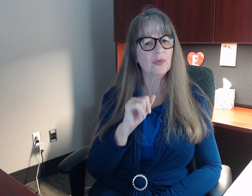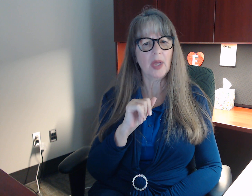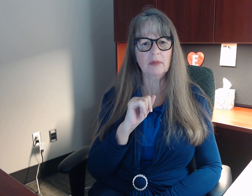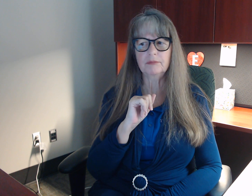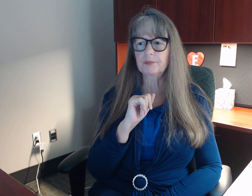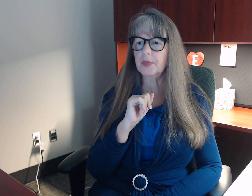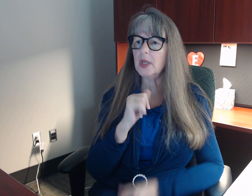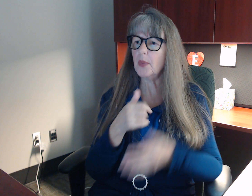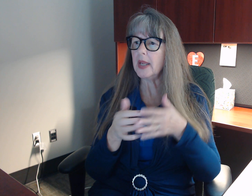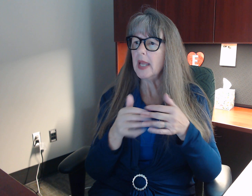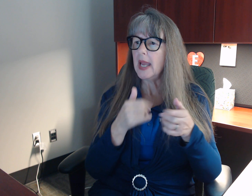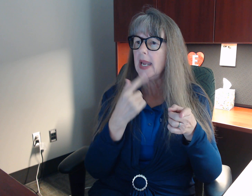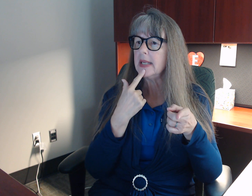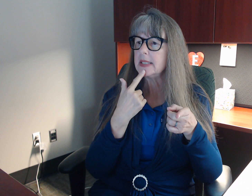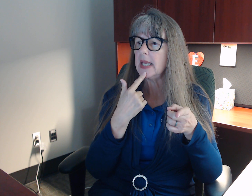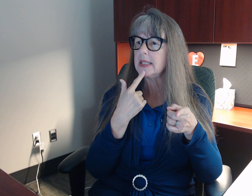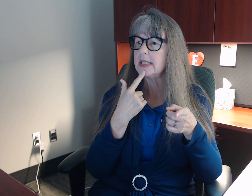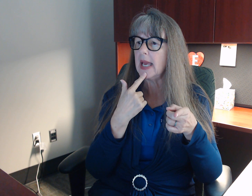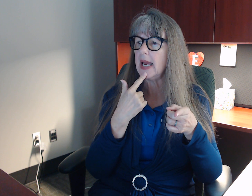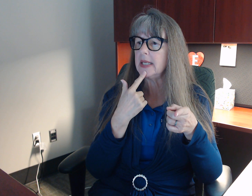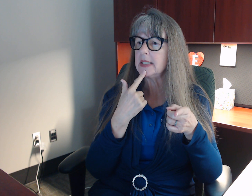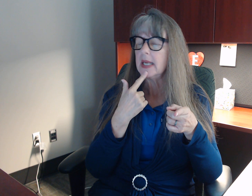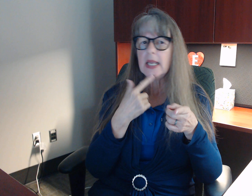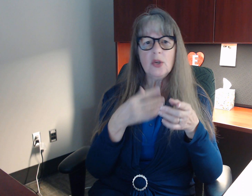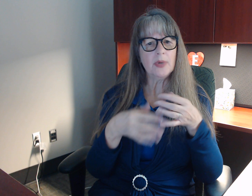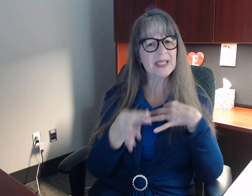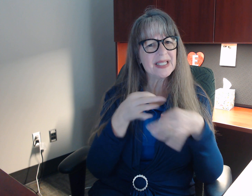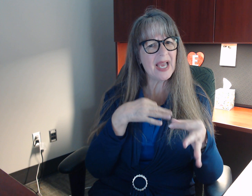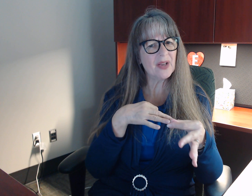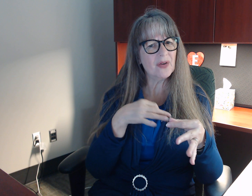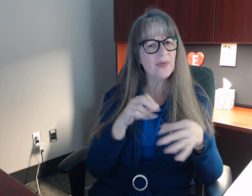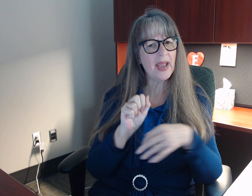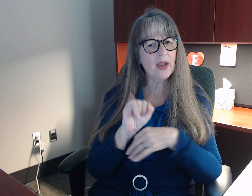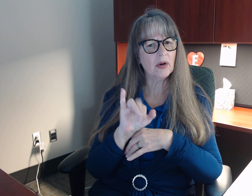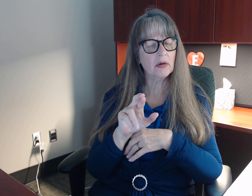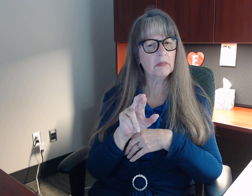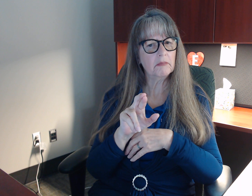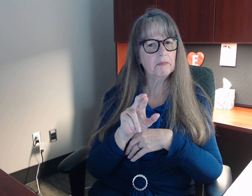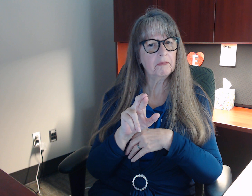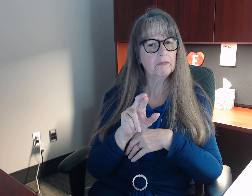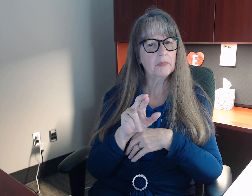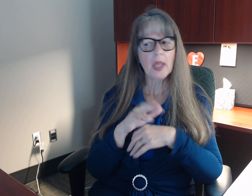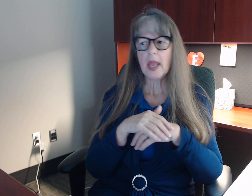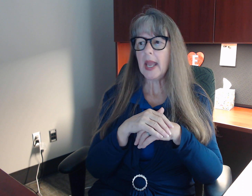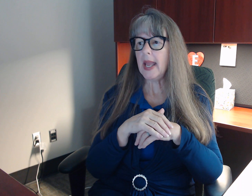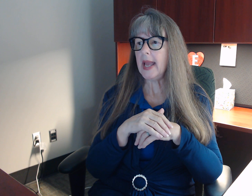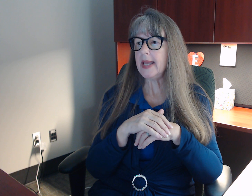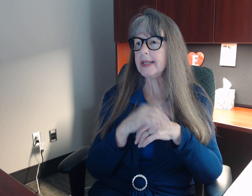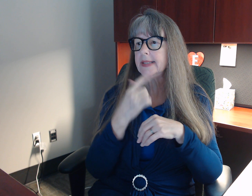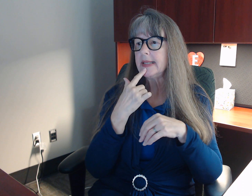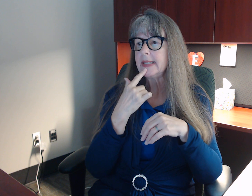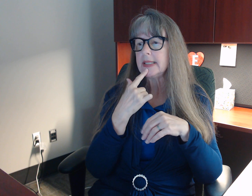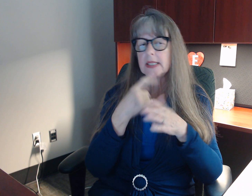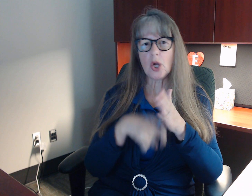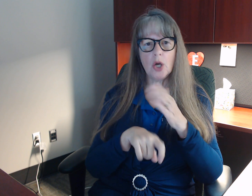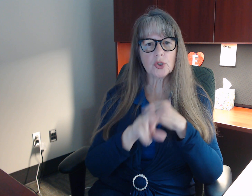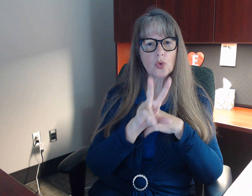that. Anyway, and it says that, instead of air. And it says it costs